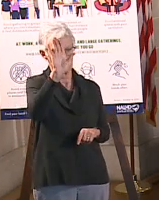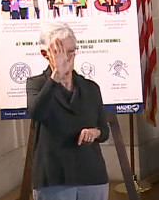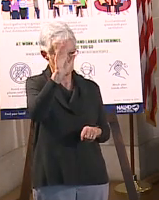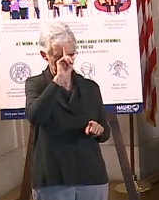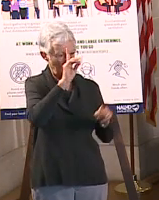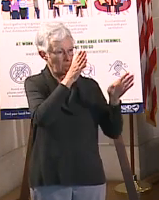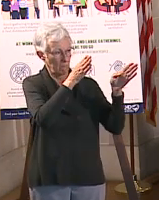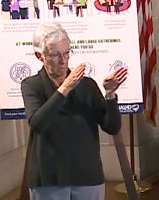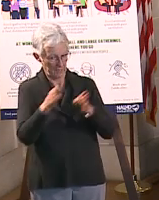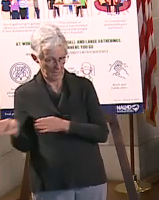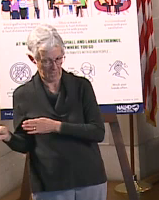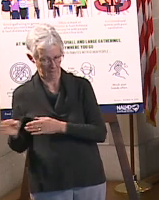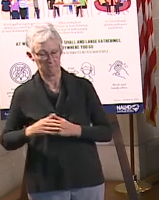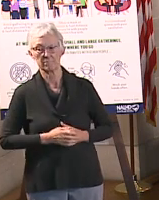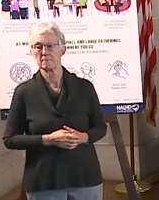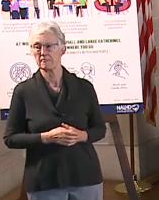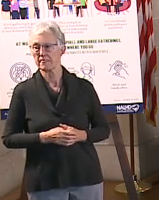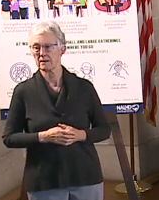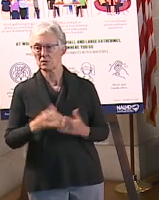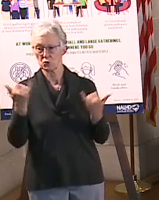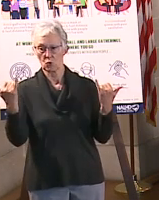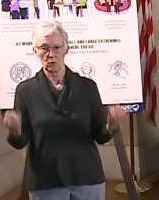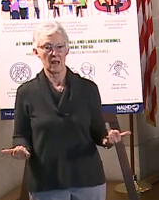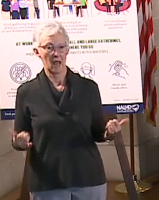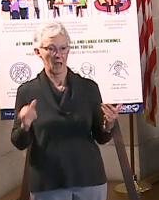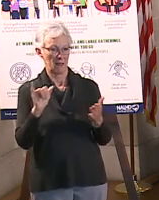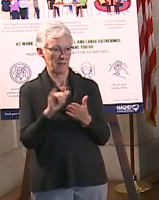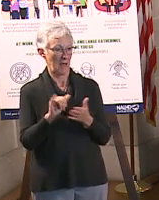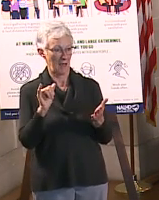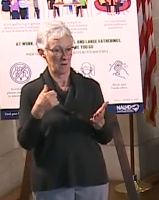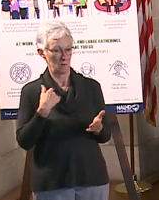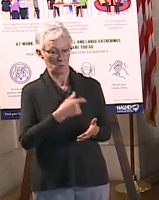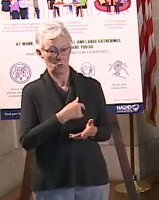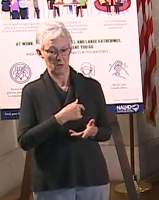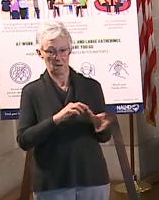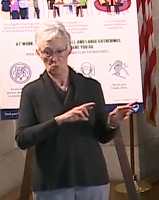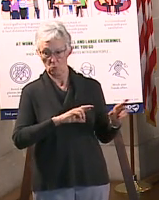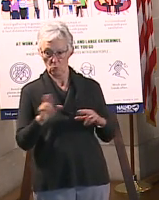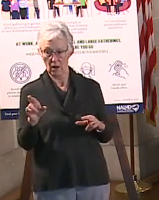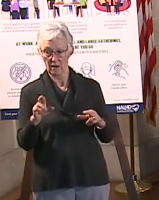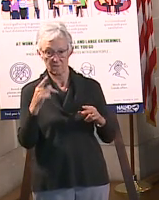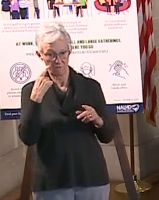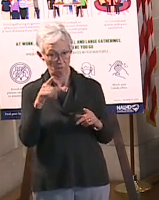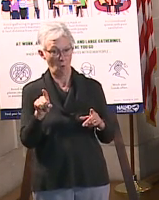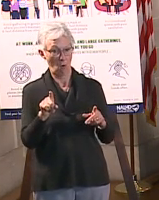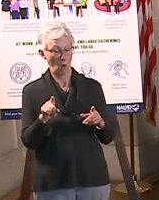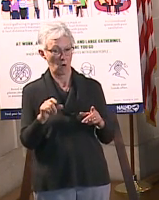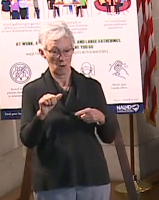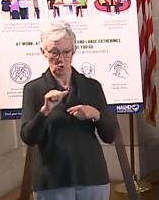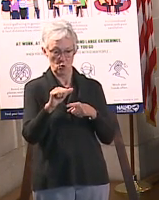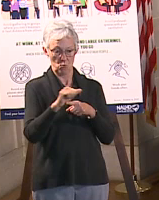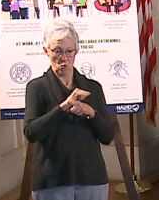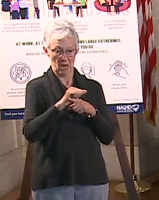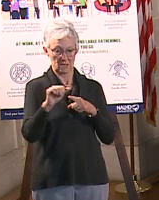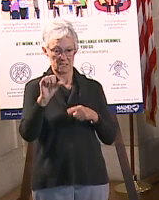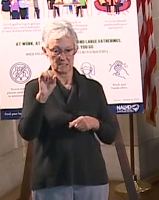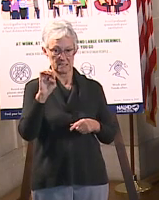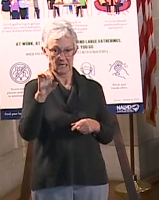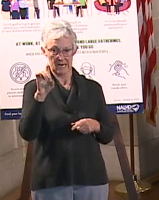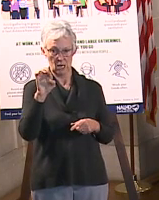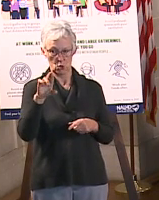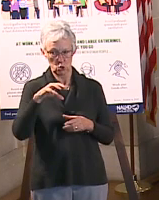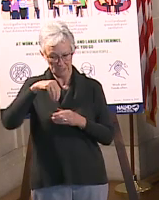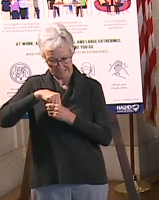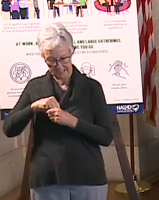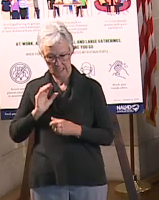that taking it out to the street is really only on Hanukkah. The Seder, everything else we practice is inside or either our homes or our houses